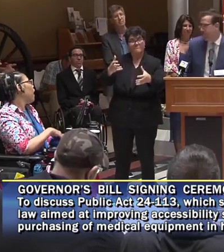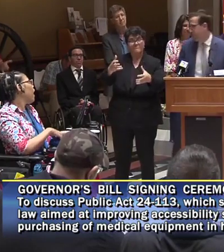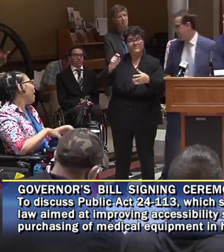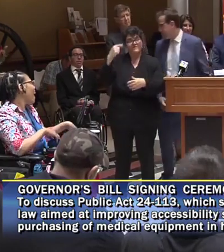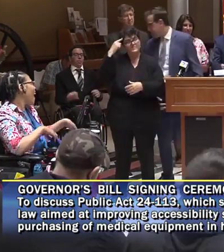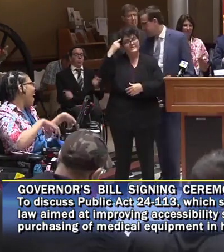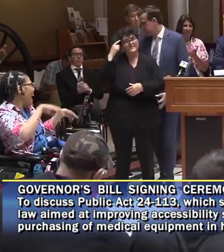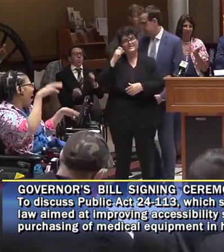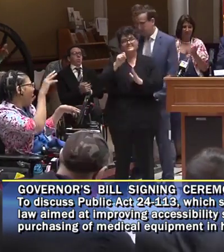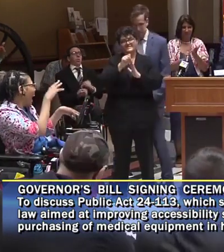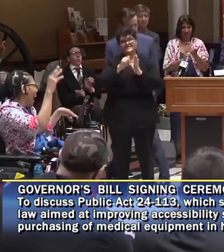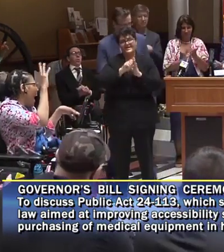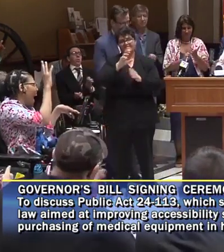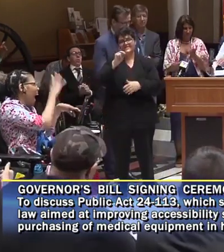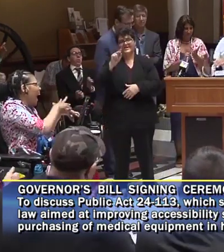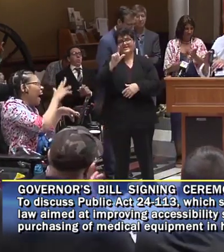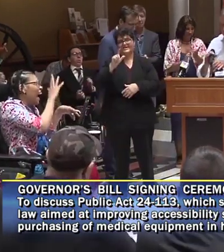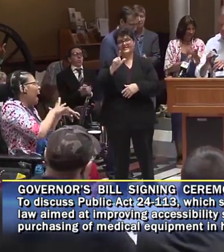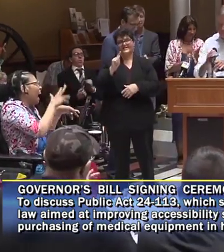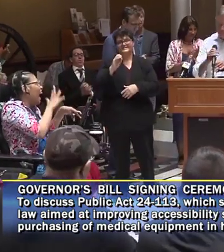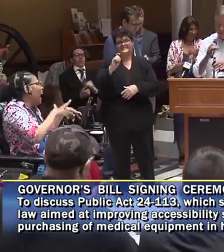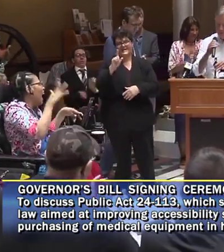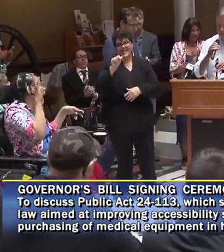Lamont. Well,